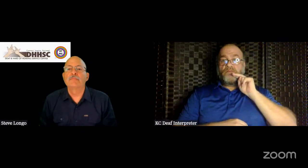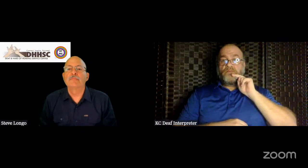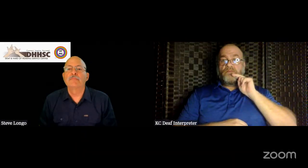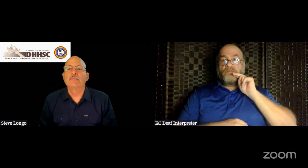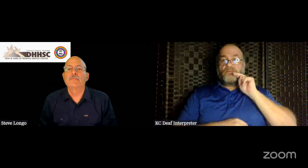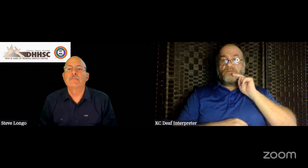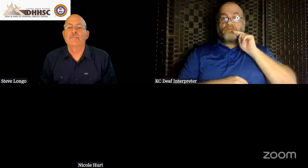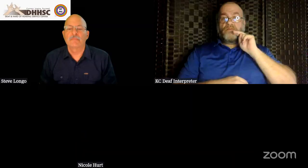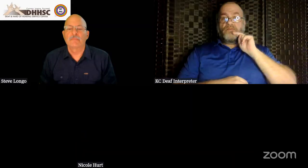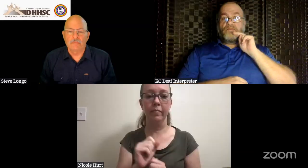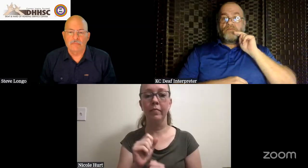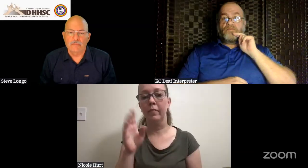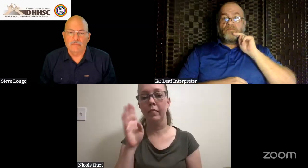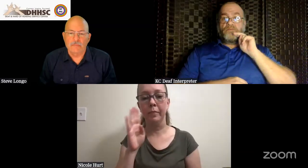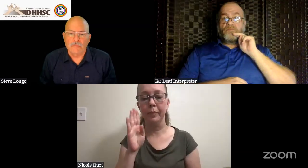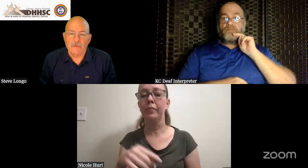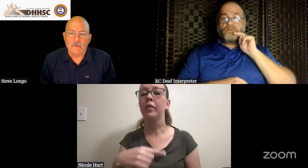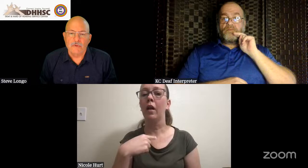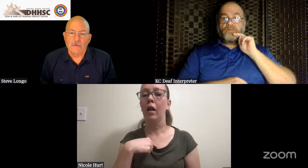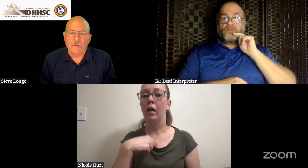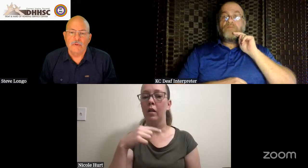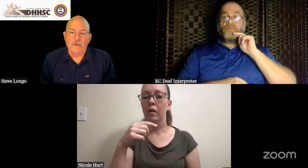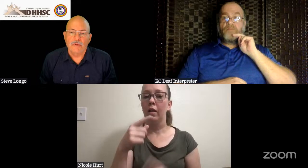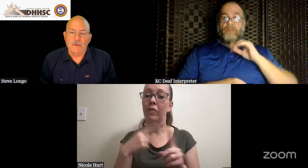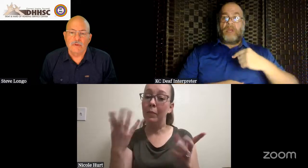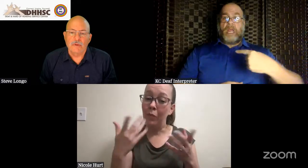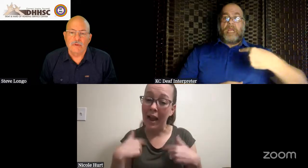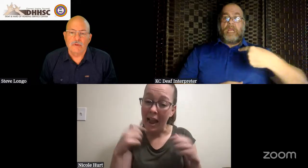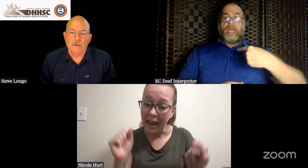Nicole, you are recognized. You have the floor.